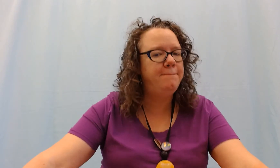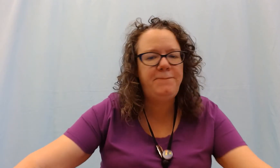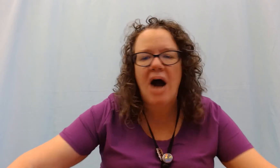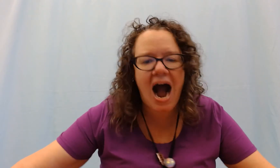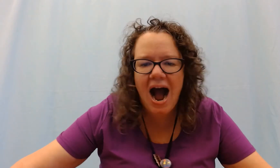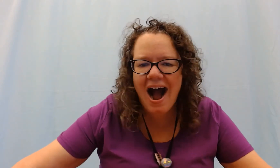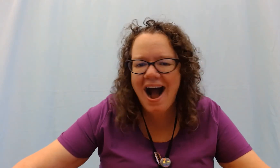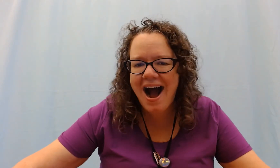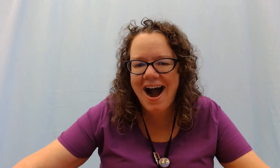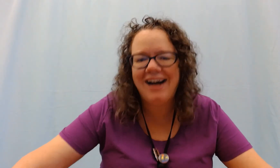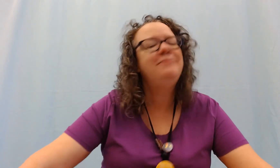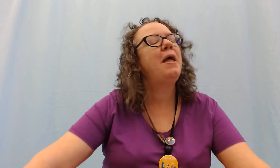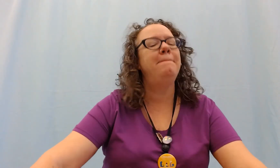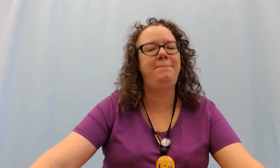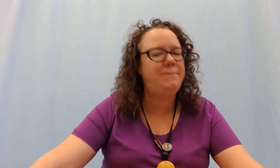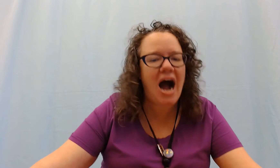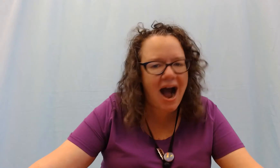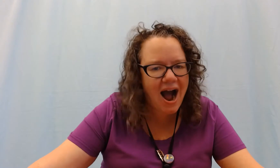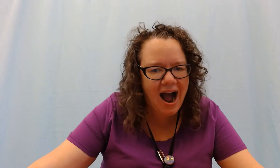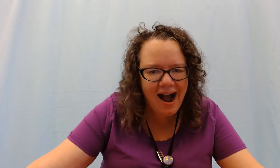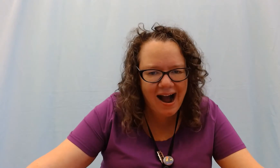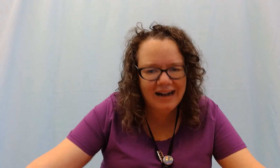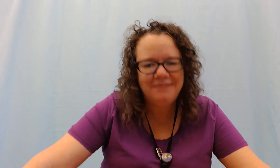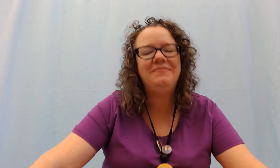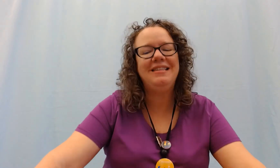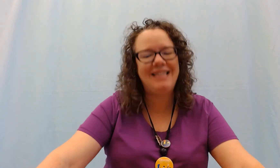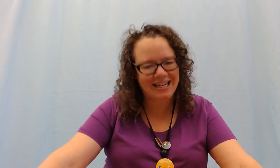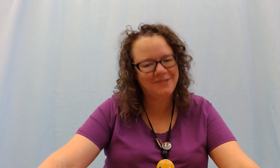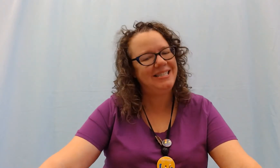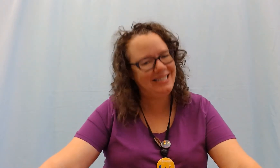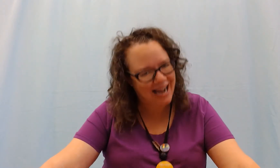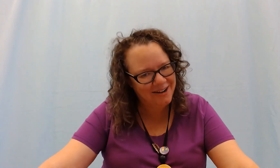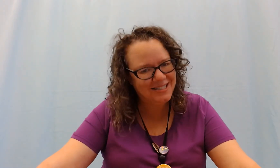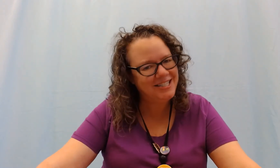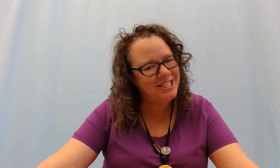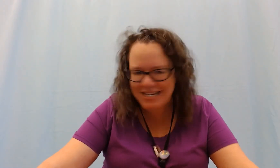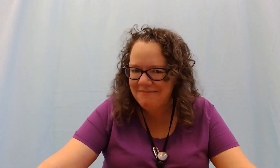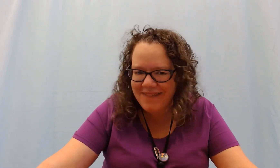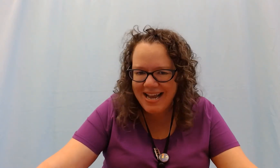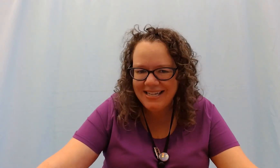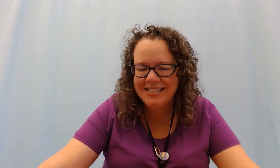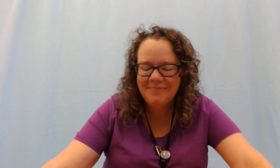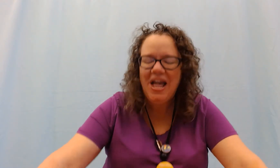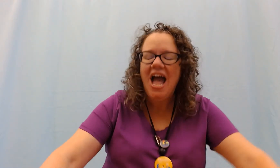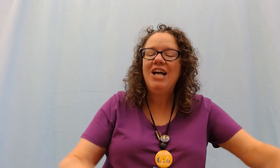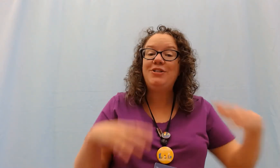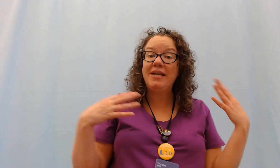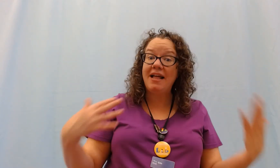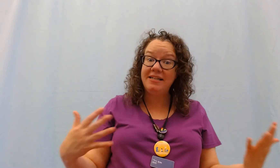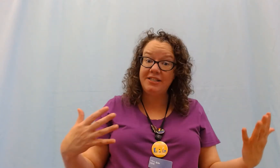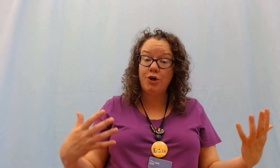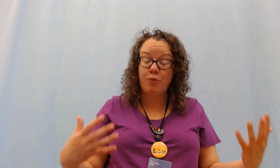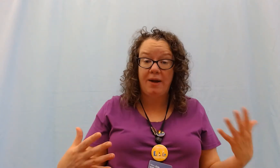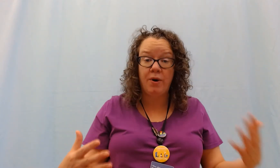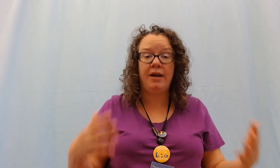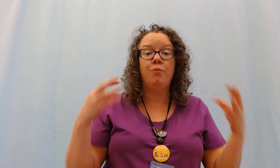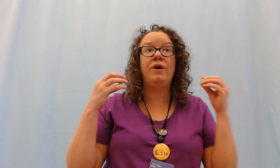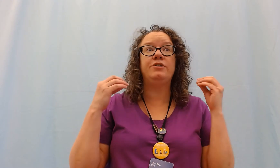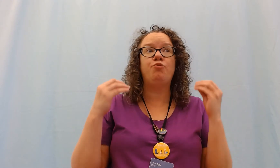Ba, ba, that's what sound a sheep makes. So again, this is a great one. What is really